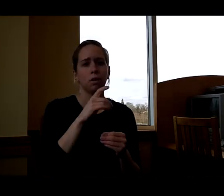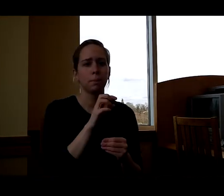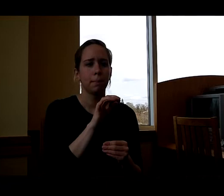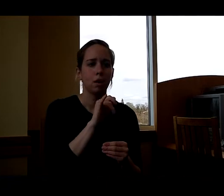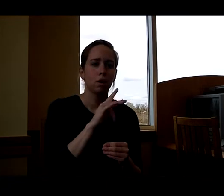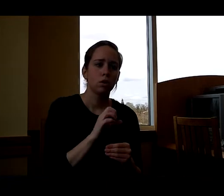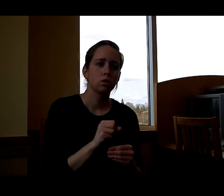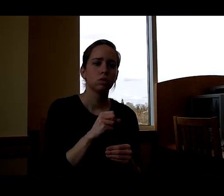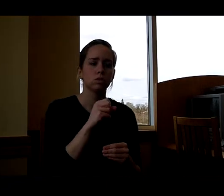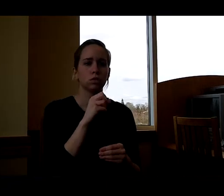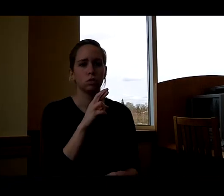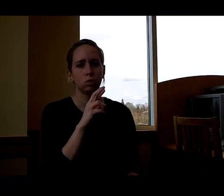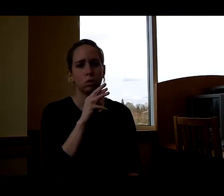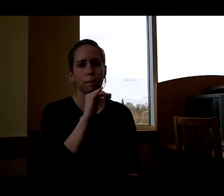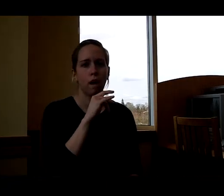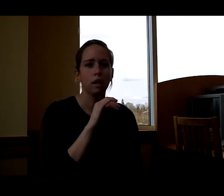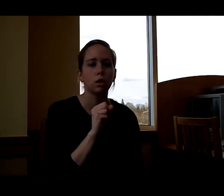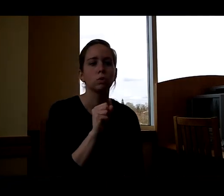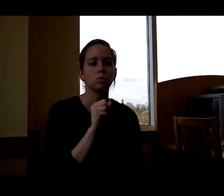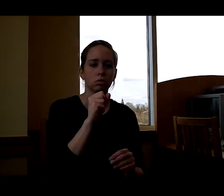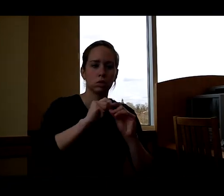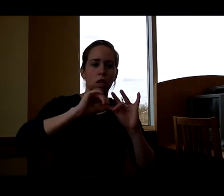the air, at different temperatures.